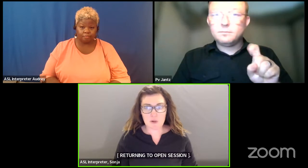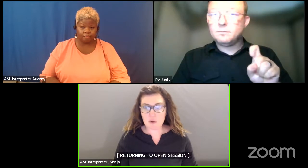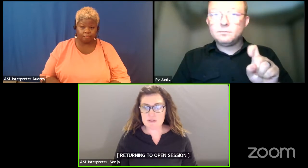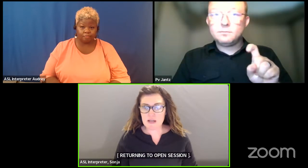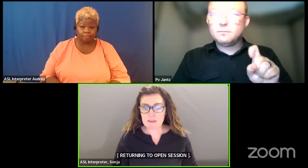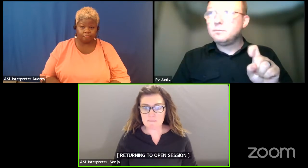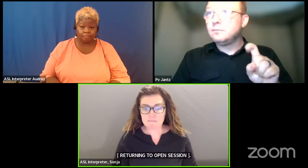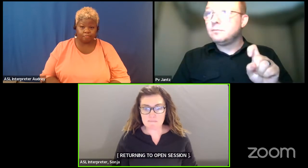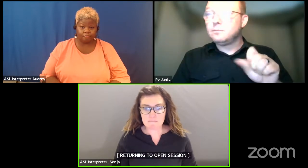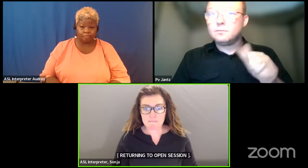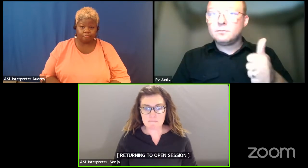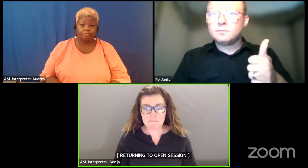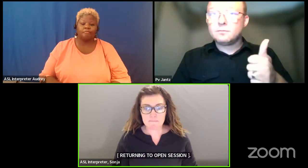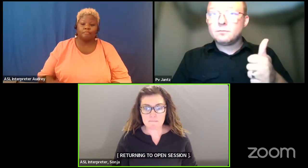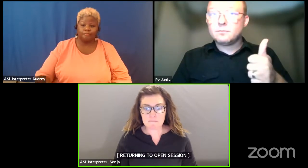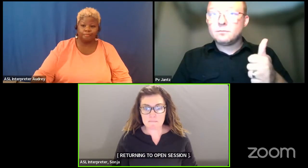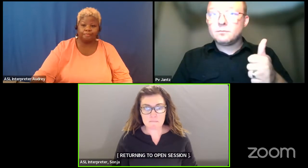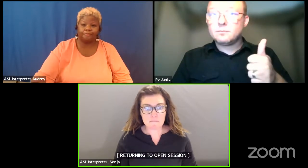Cart, are you all set?